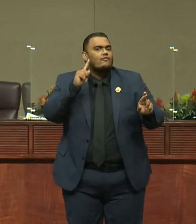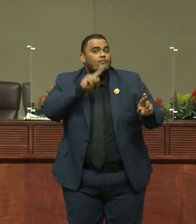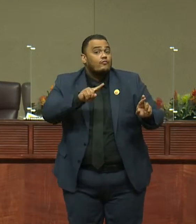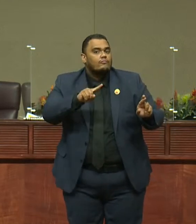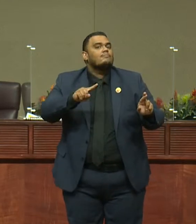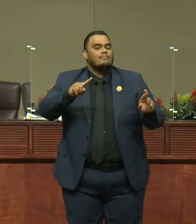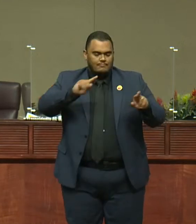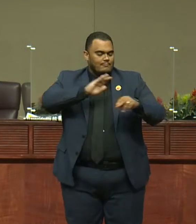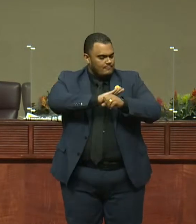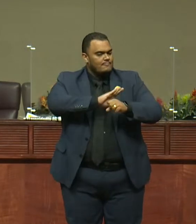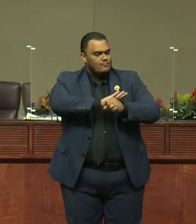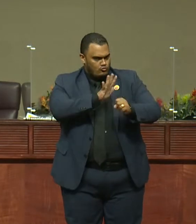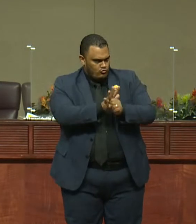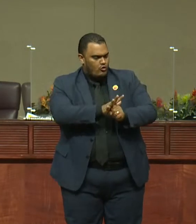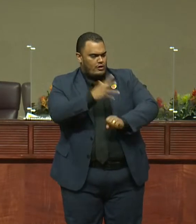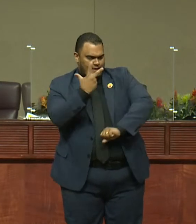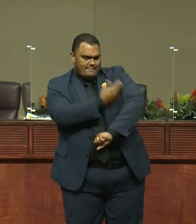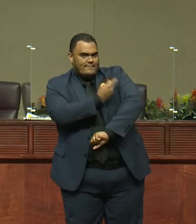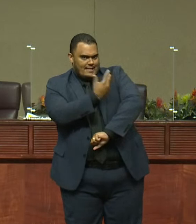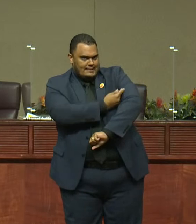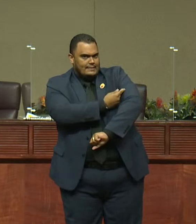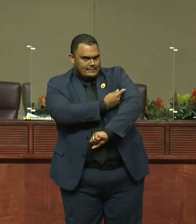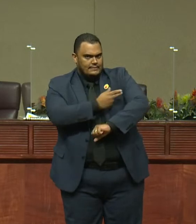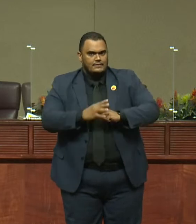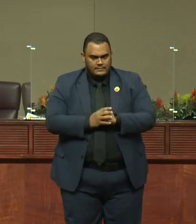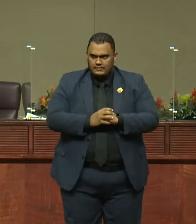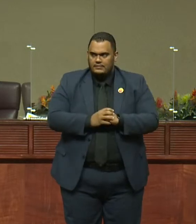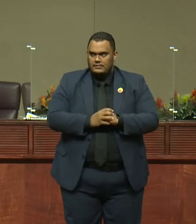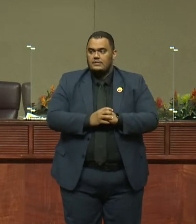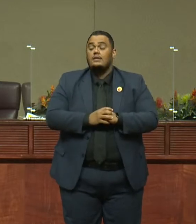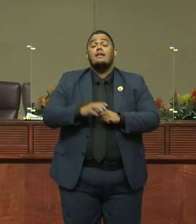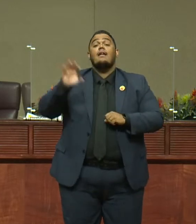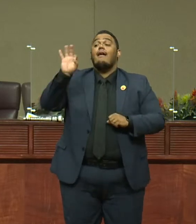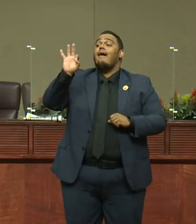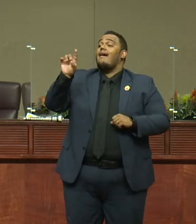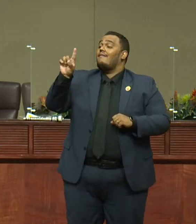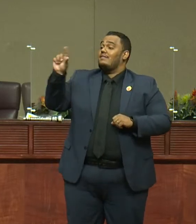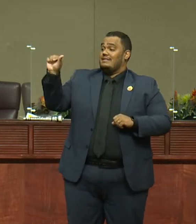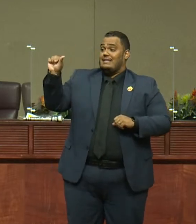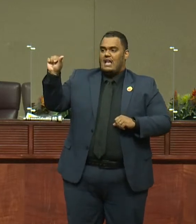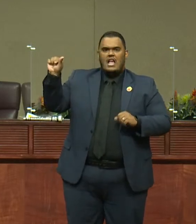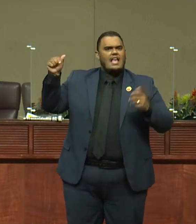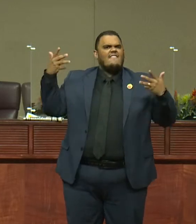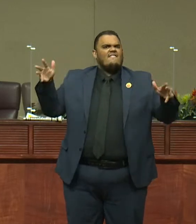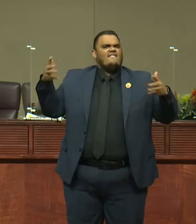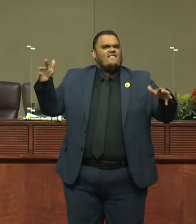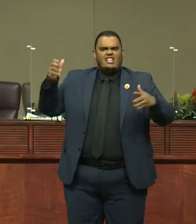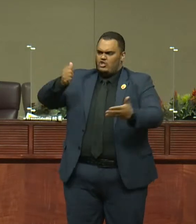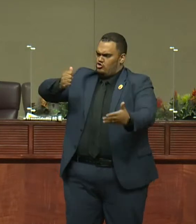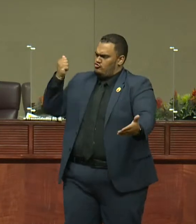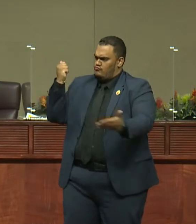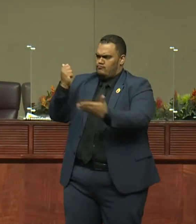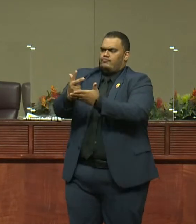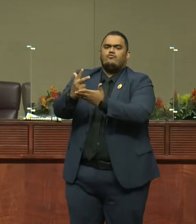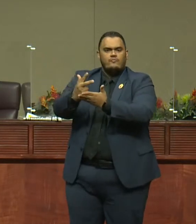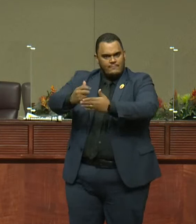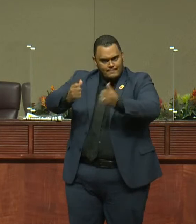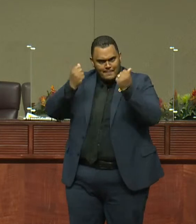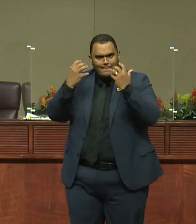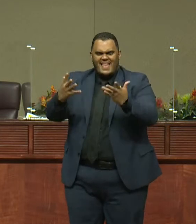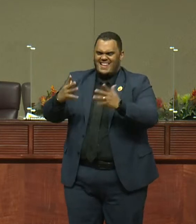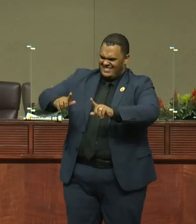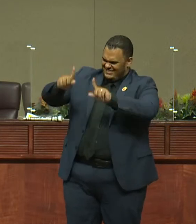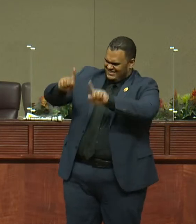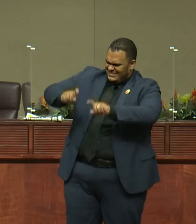available. The FDA certainly has already approved various trials that are underway. We